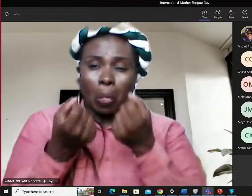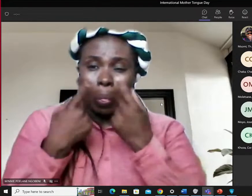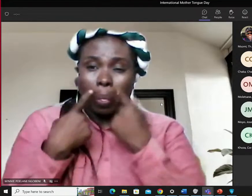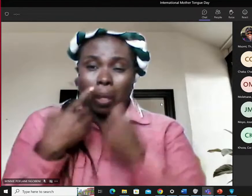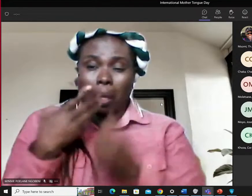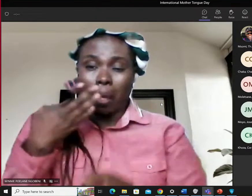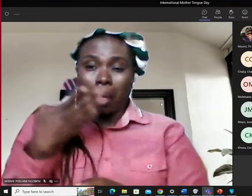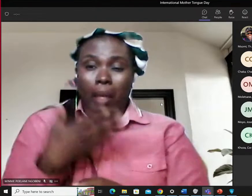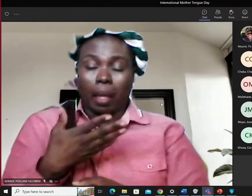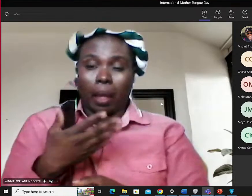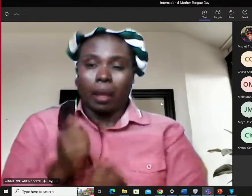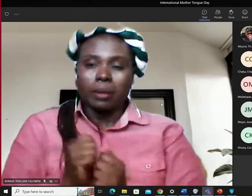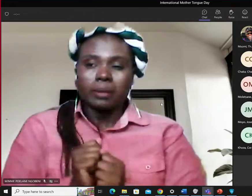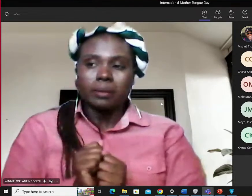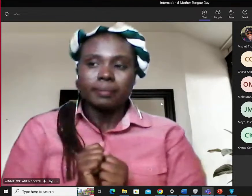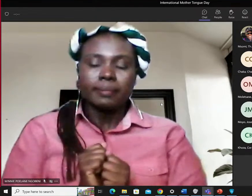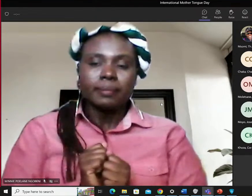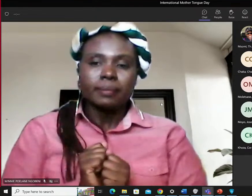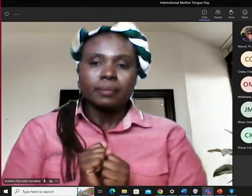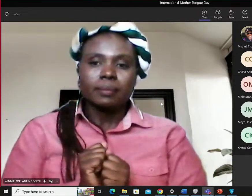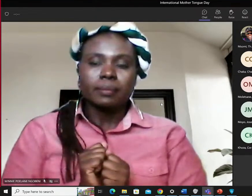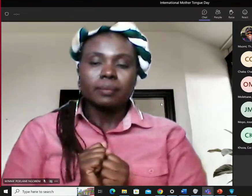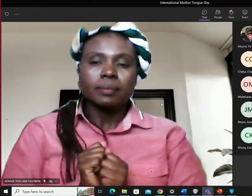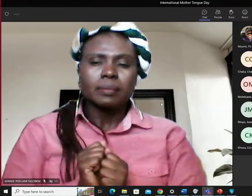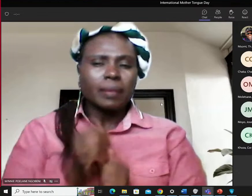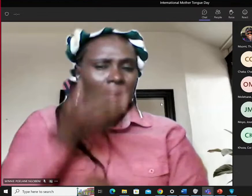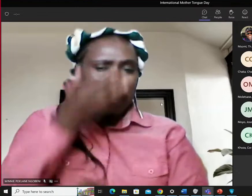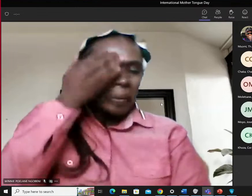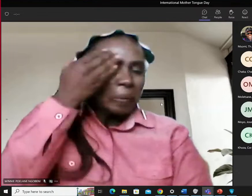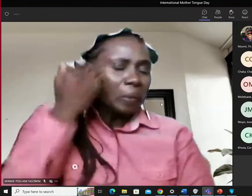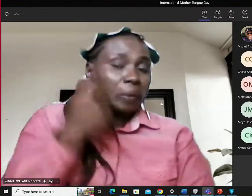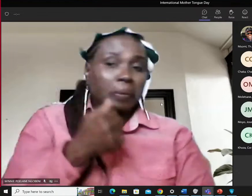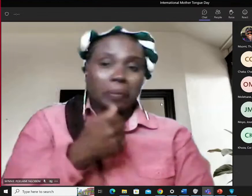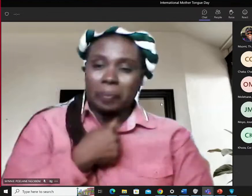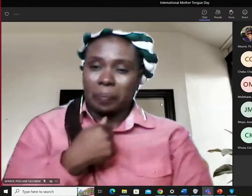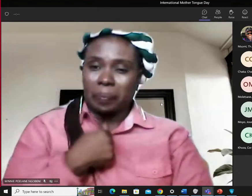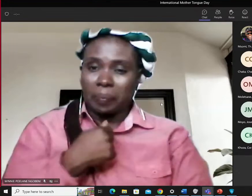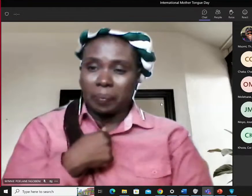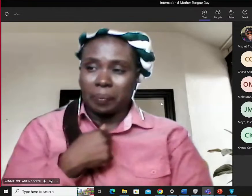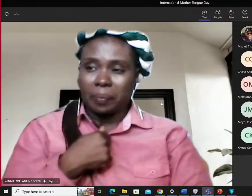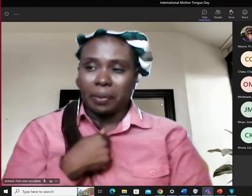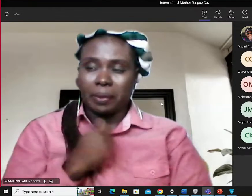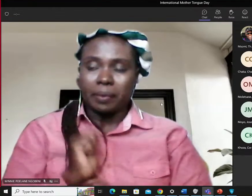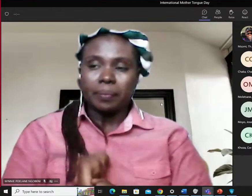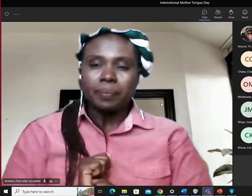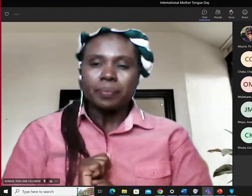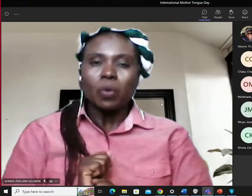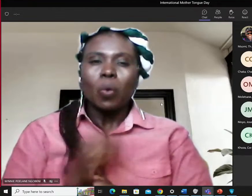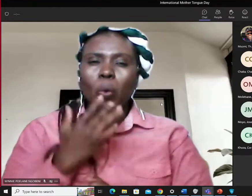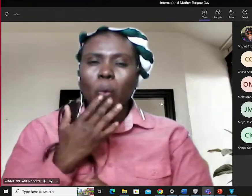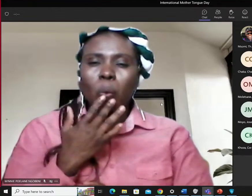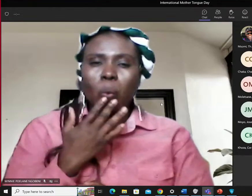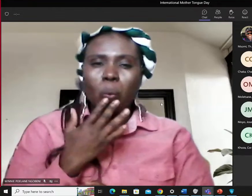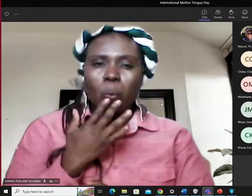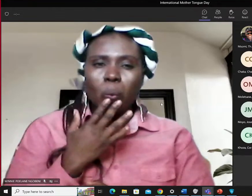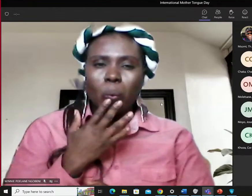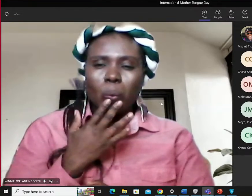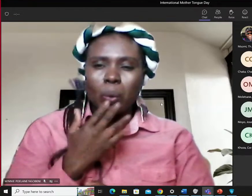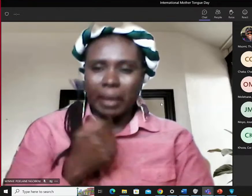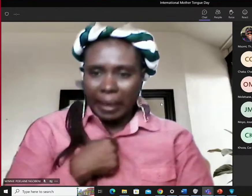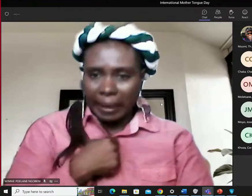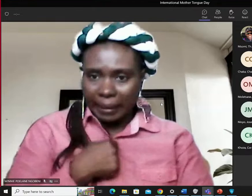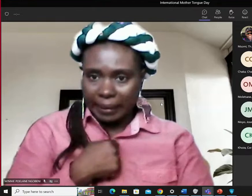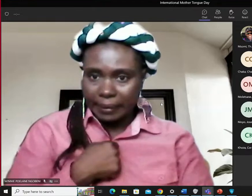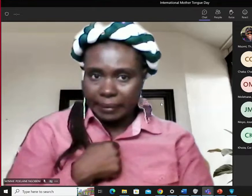Now, you don't know me. When we sit here, who was the one that I was